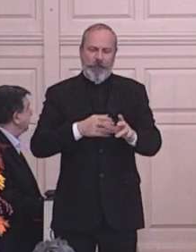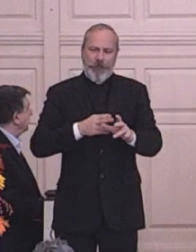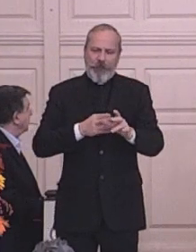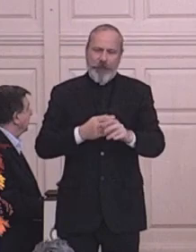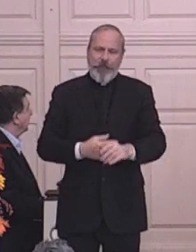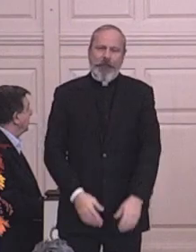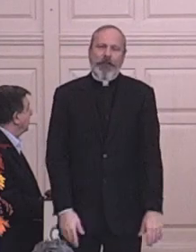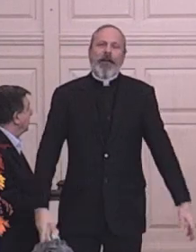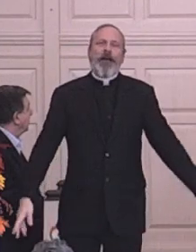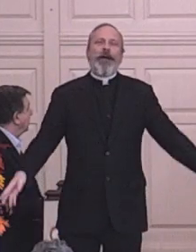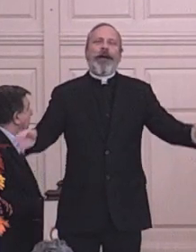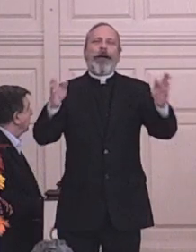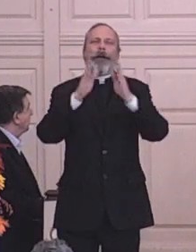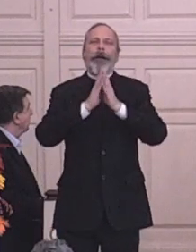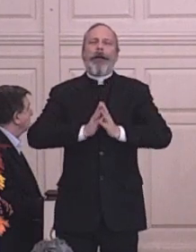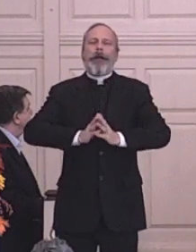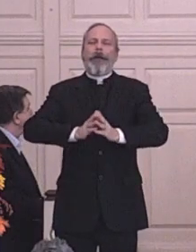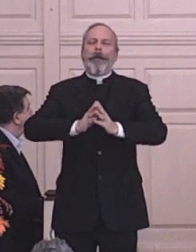ever.